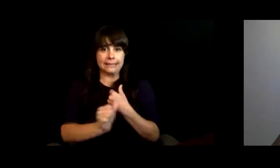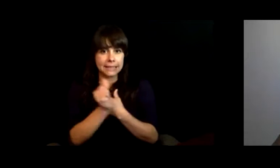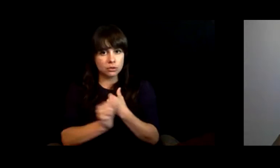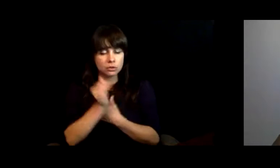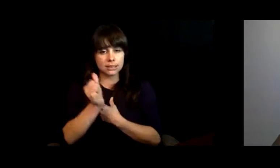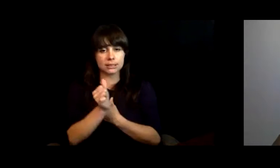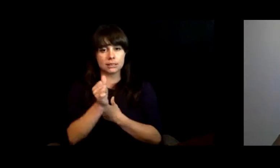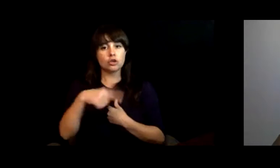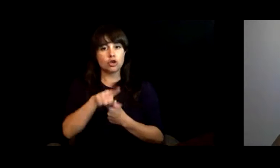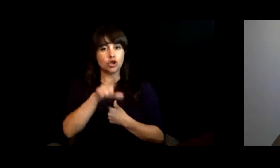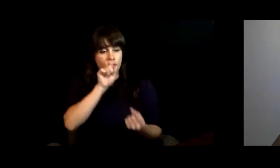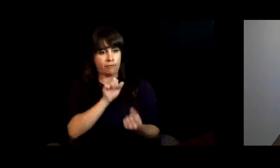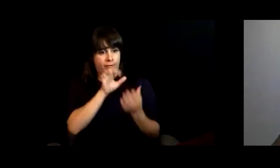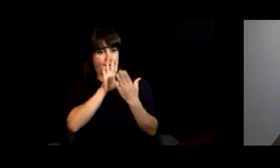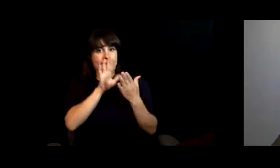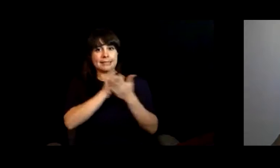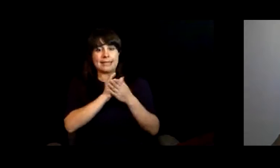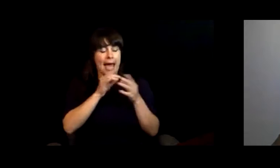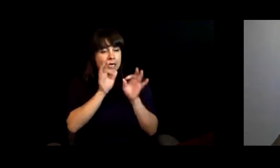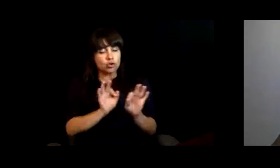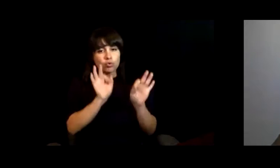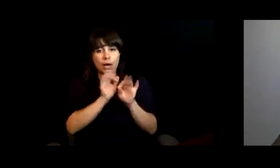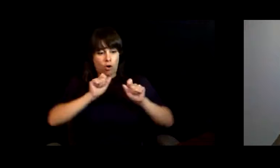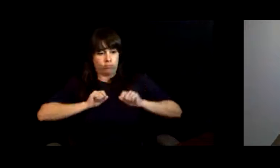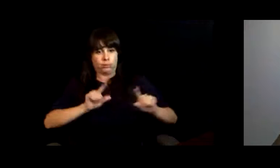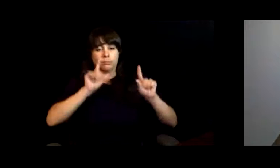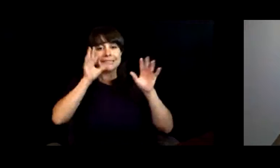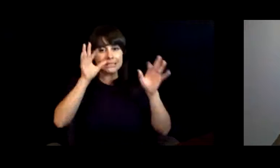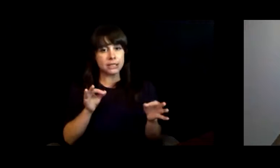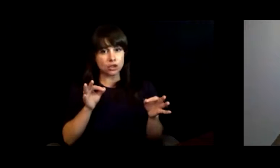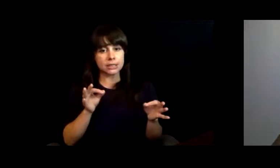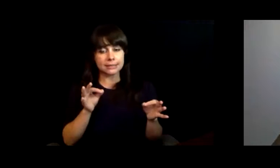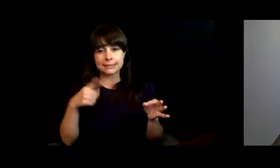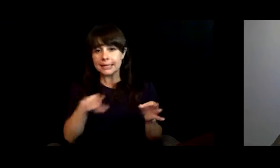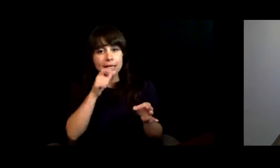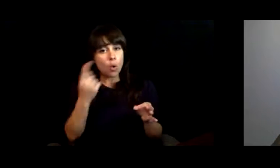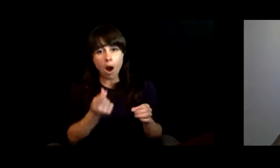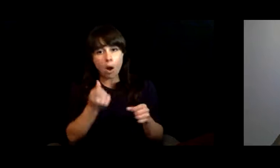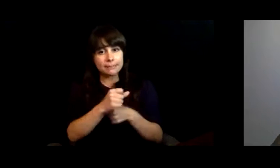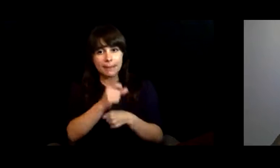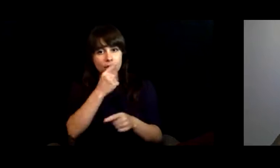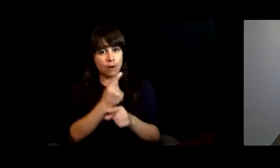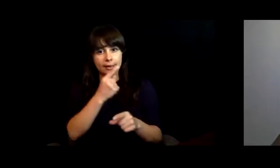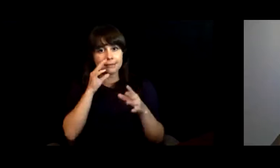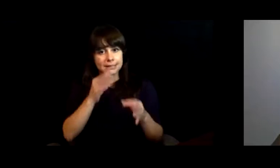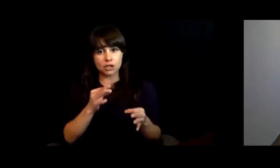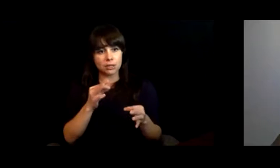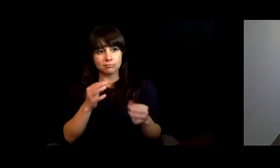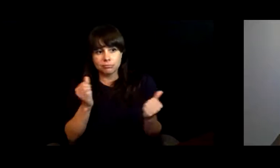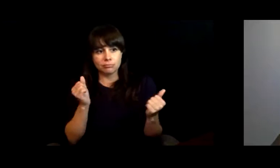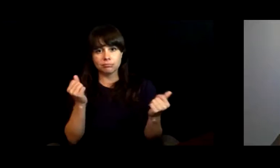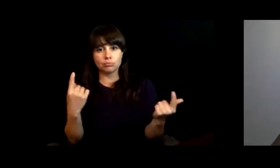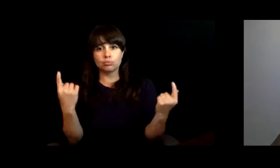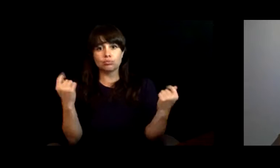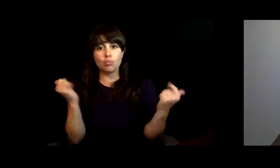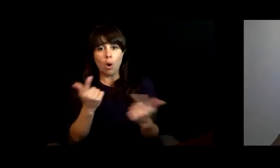critical decisions like Brenton spoke about. They're split-second decisions, and they don't always make the right decision. We're not perfect. I'm not perfect in my job. I